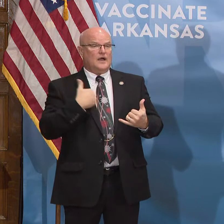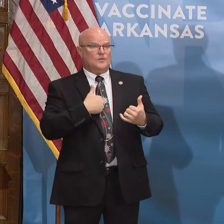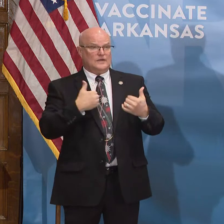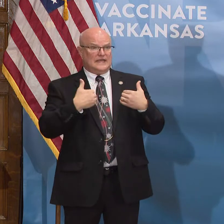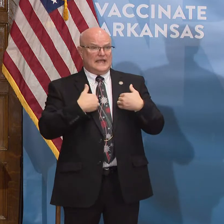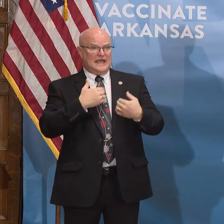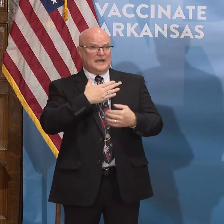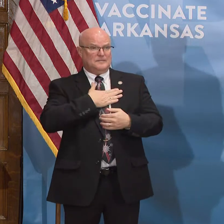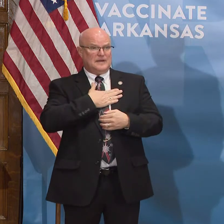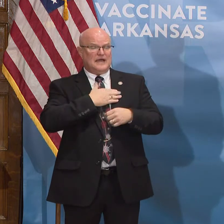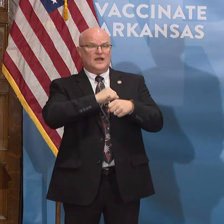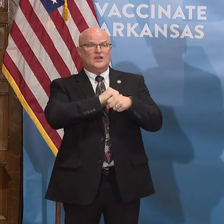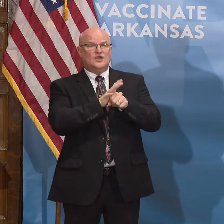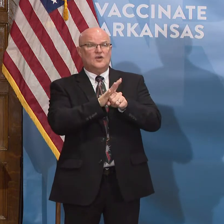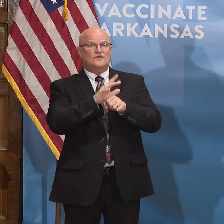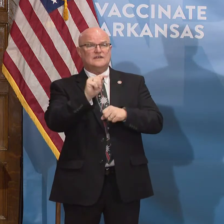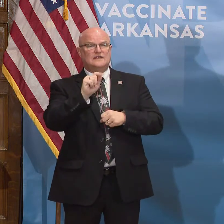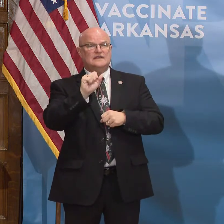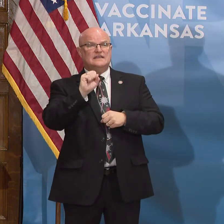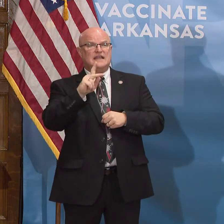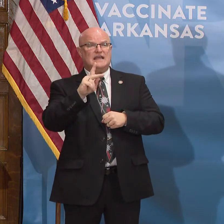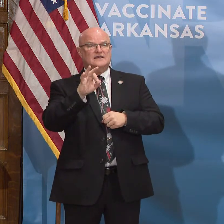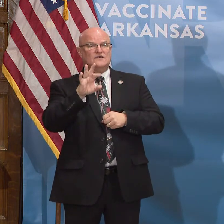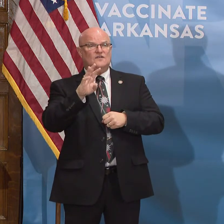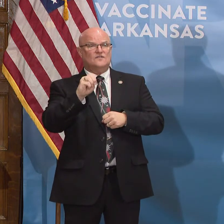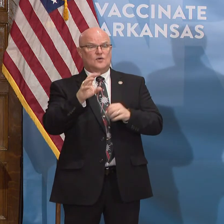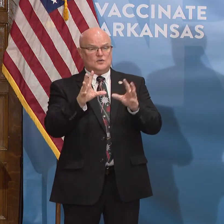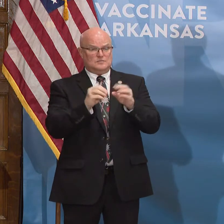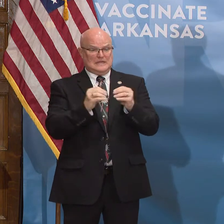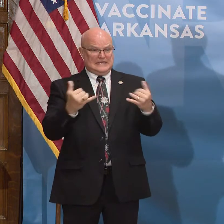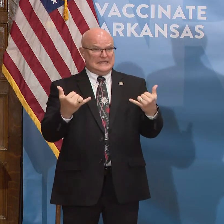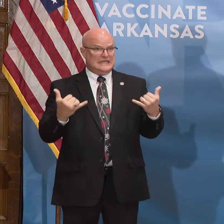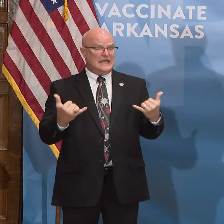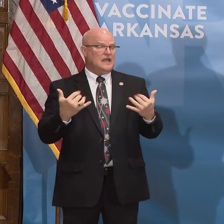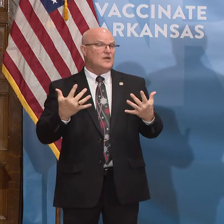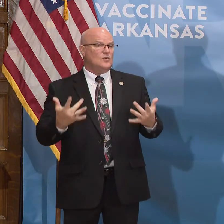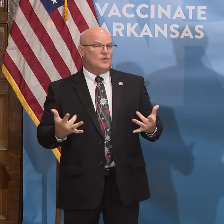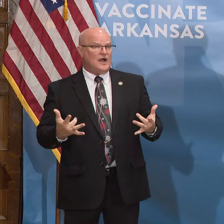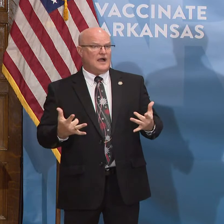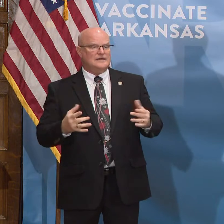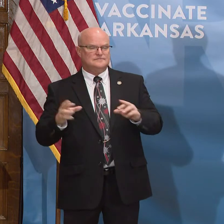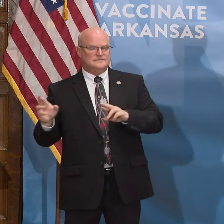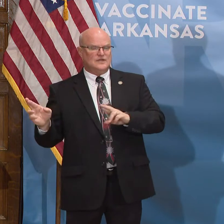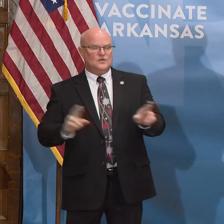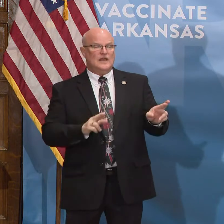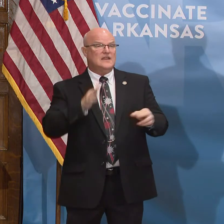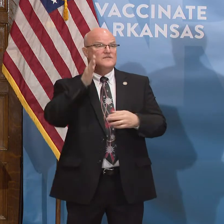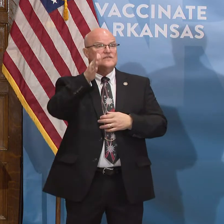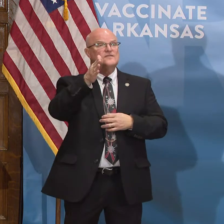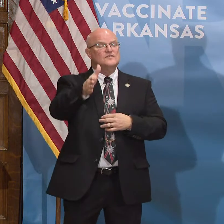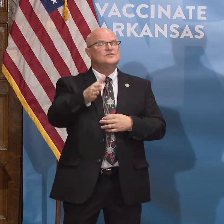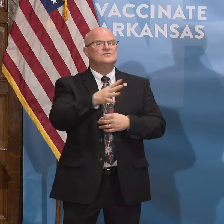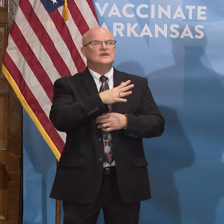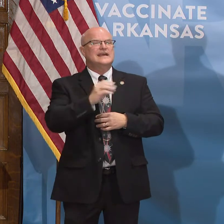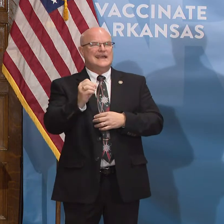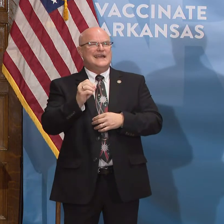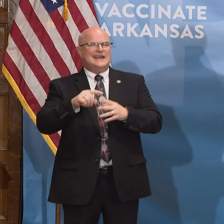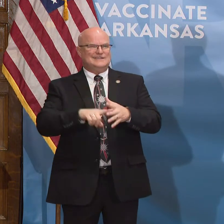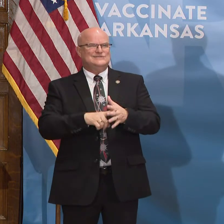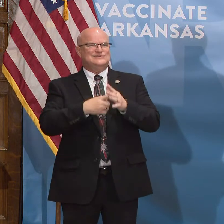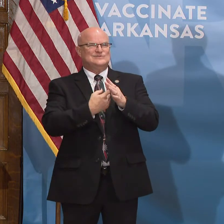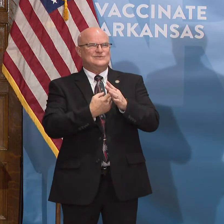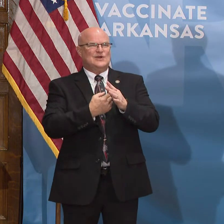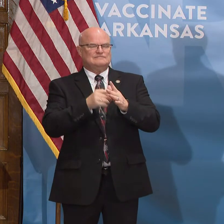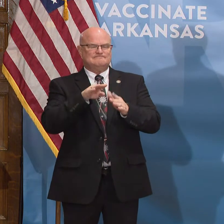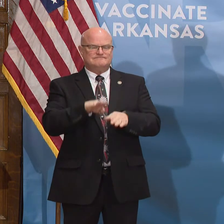had my COVID task force meeting today, is to prepare for the future and to start